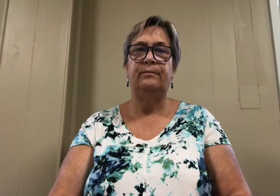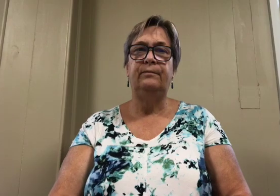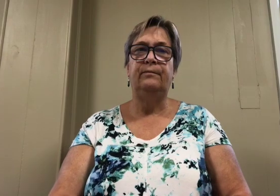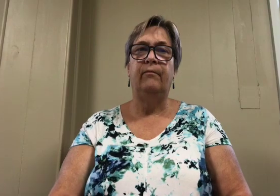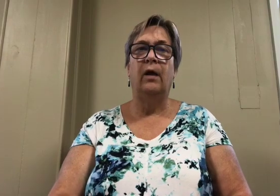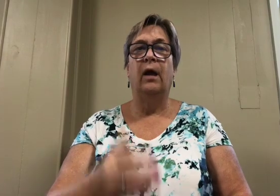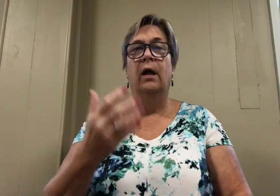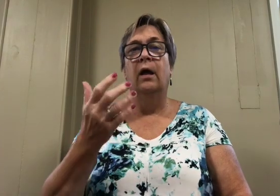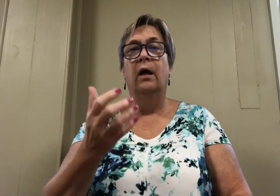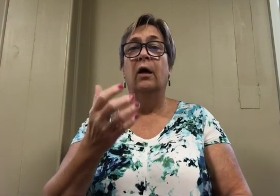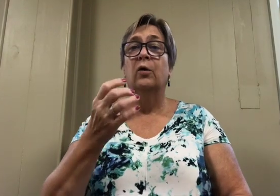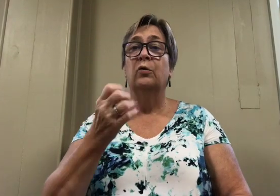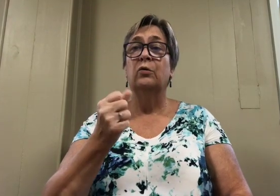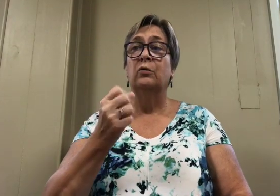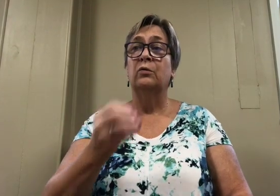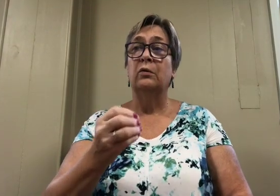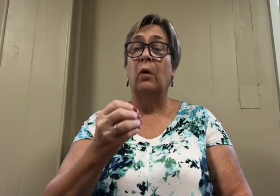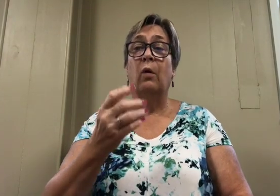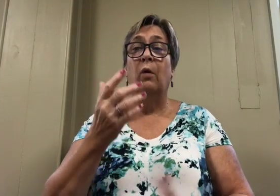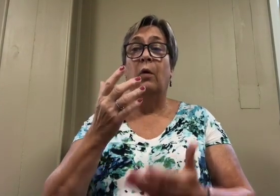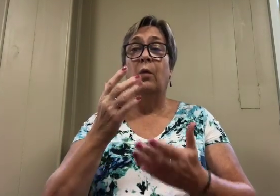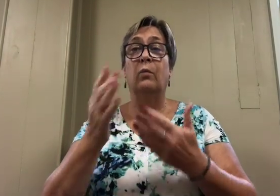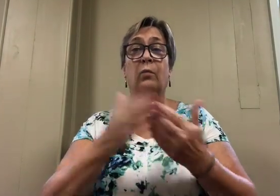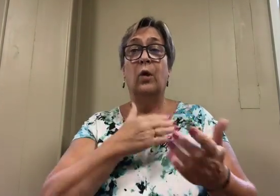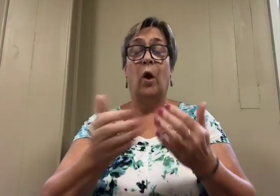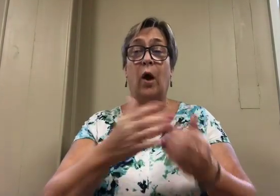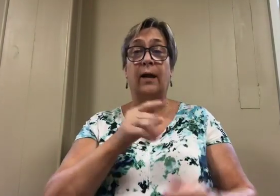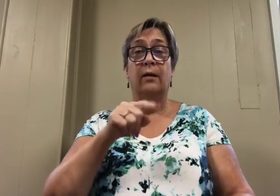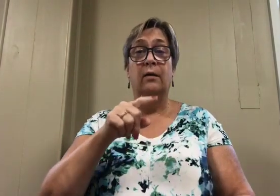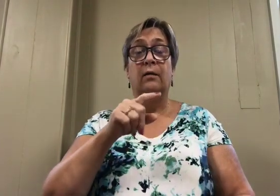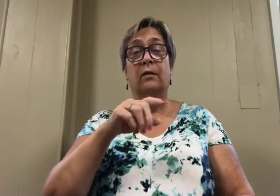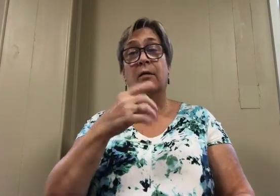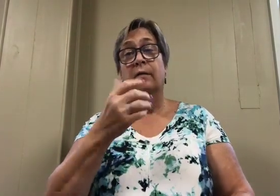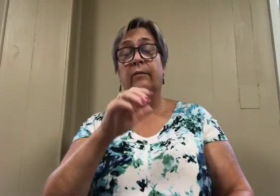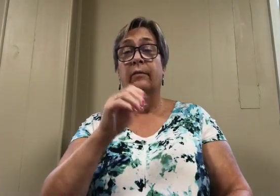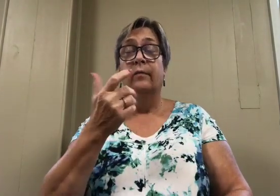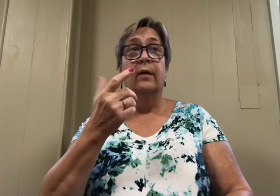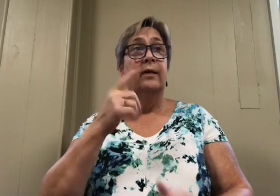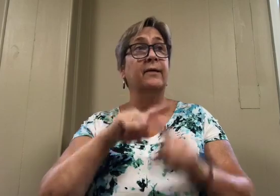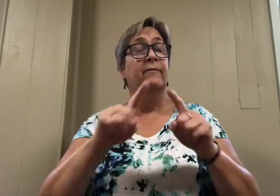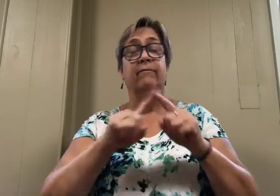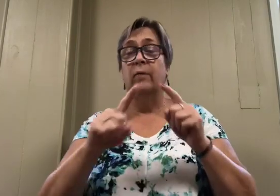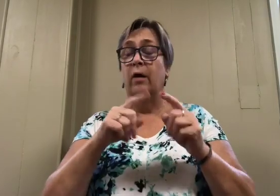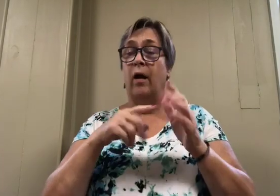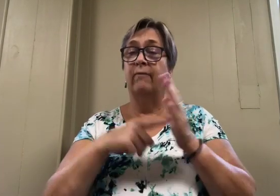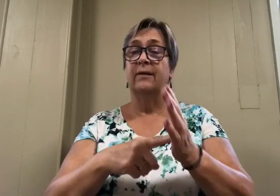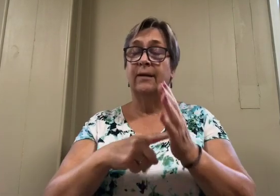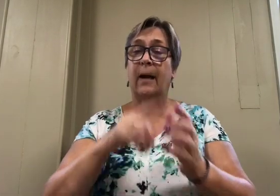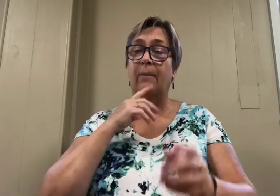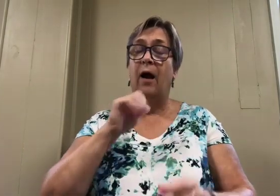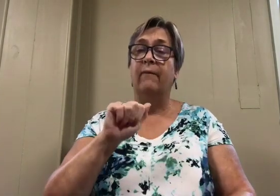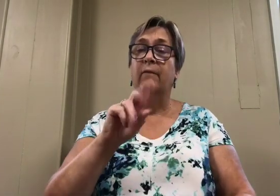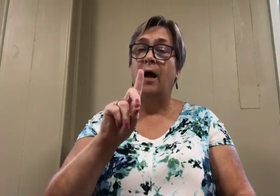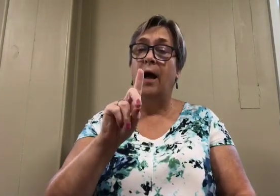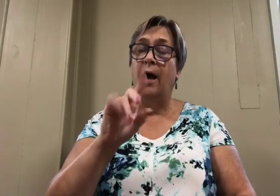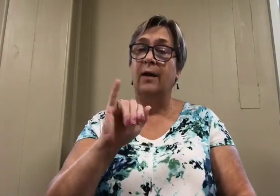great deal of restriction for us. So even though there are